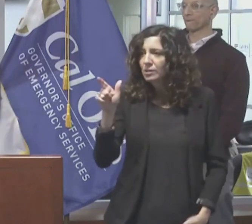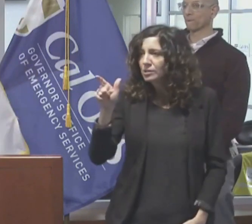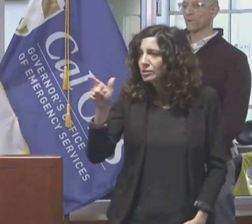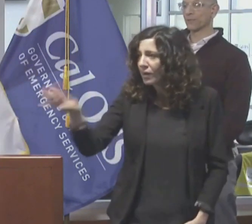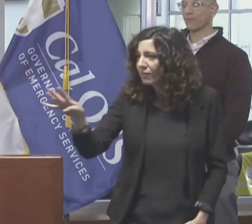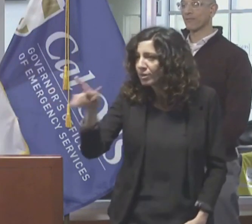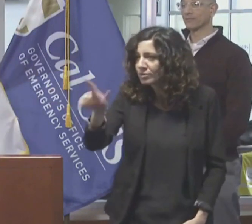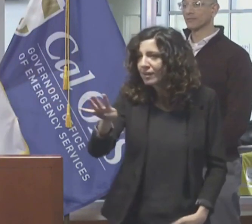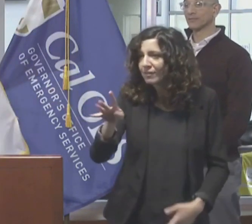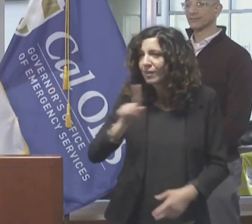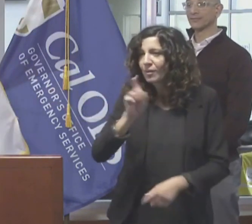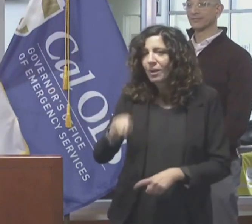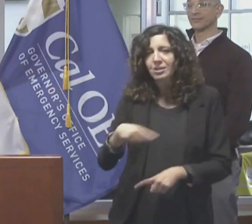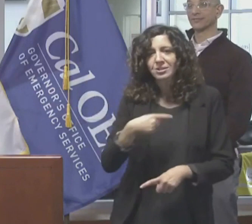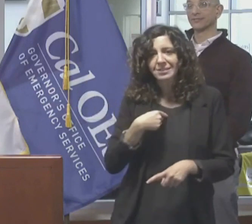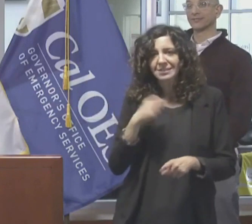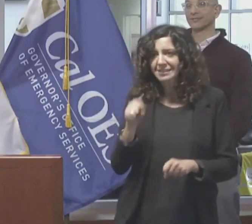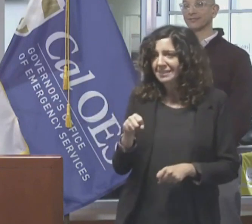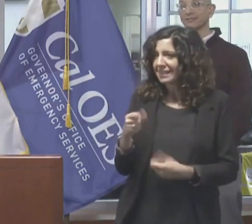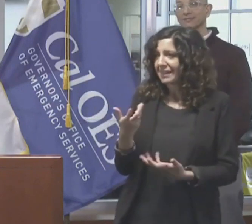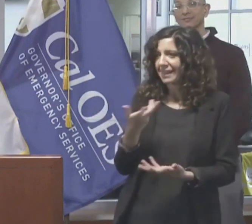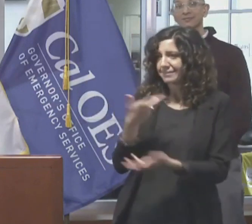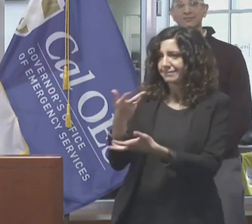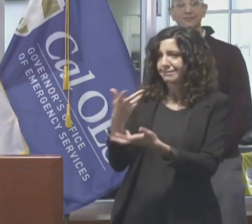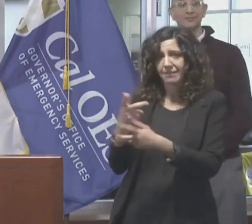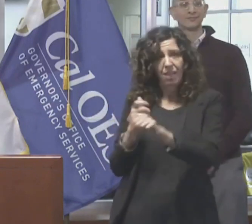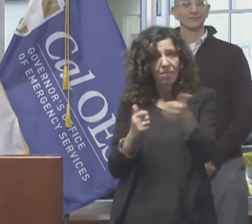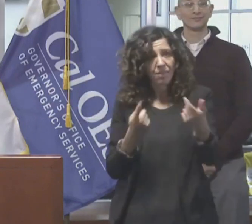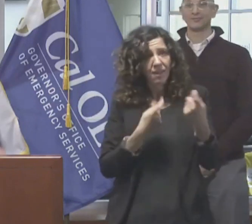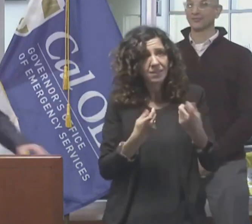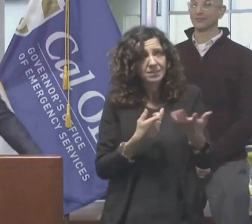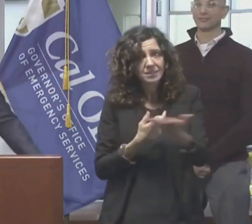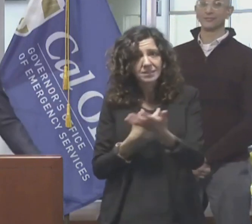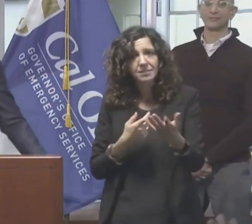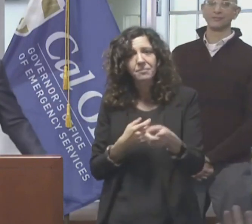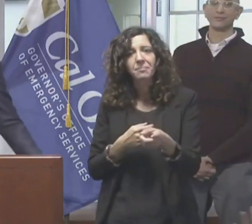of you. I can have a private event with the two of you if anyone else has any questions.